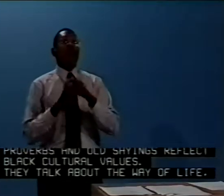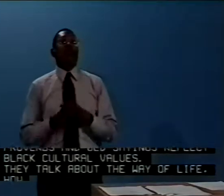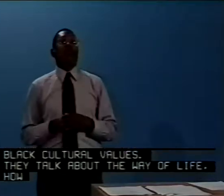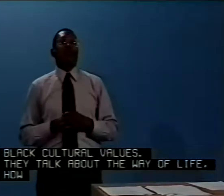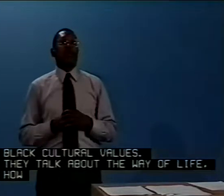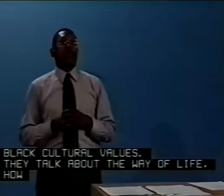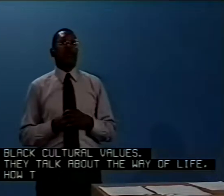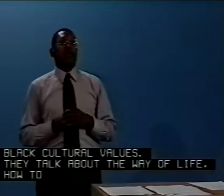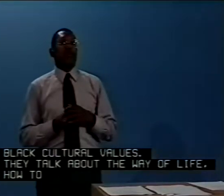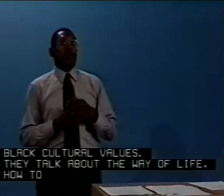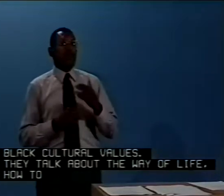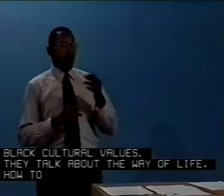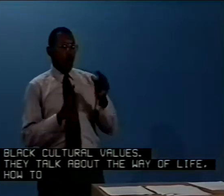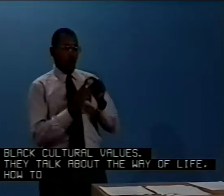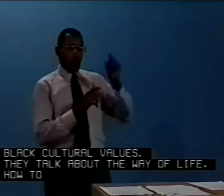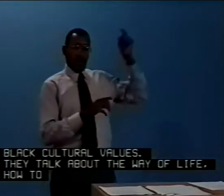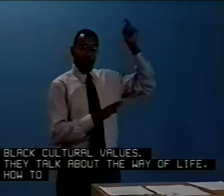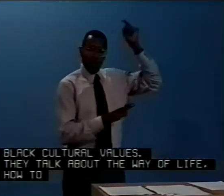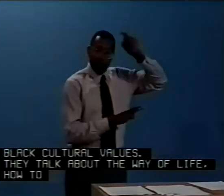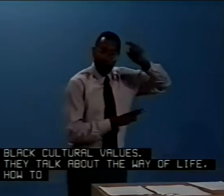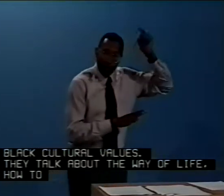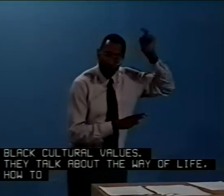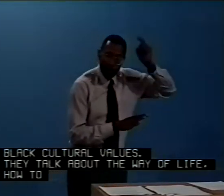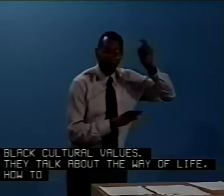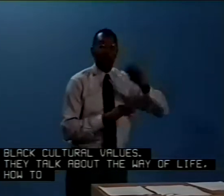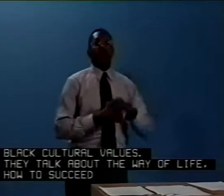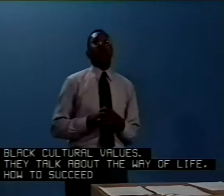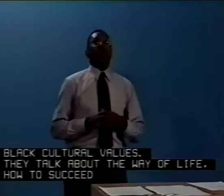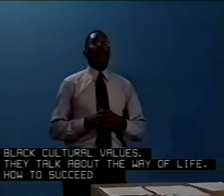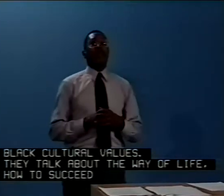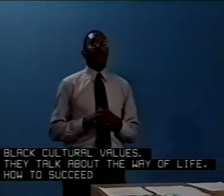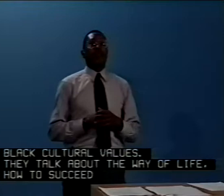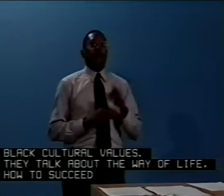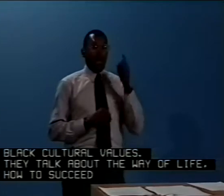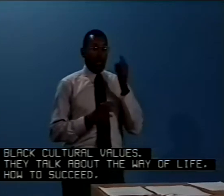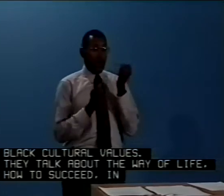in spite of the problems that people face. Words of wisdom are shared.